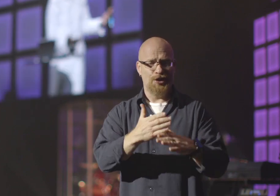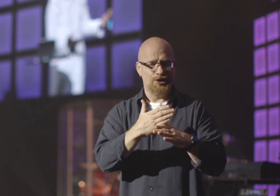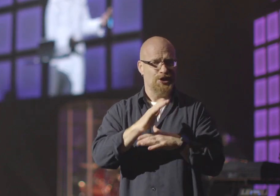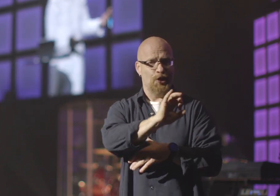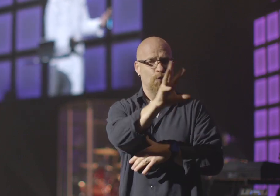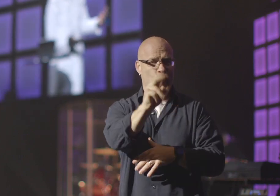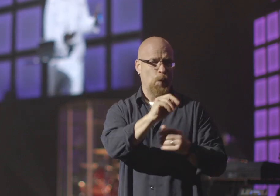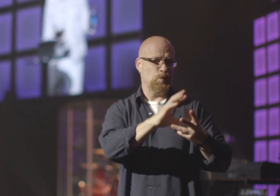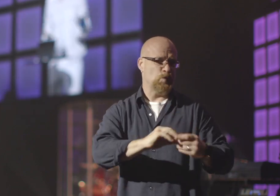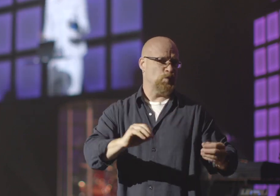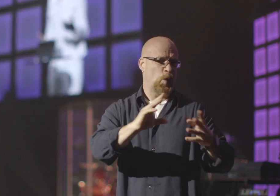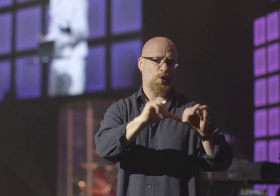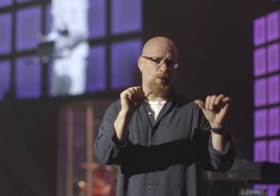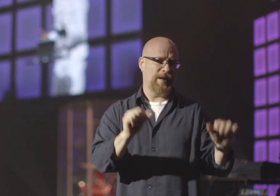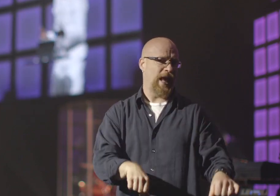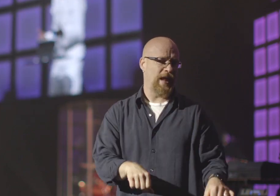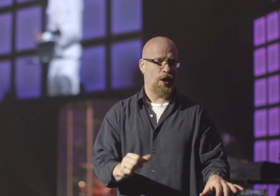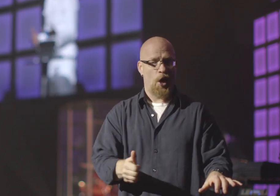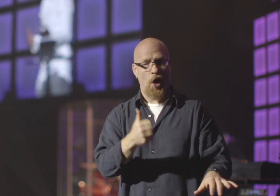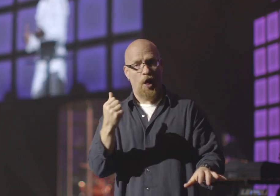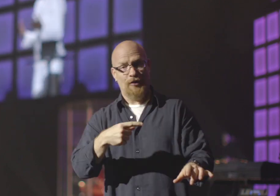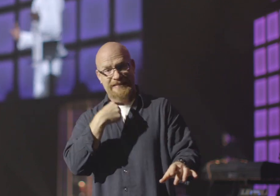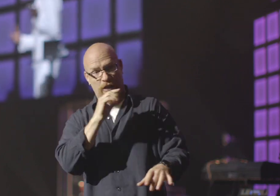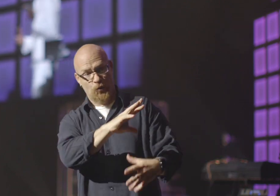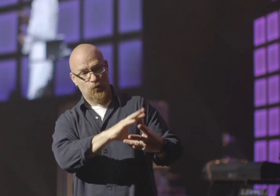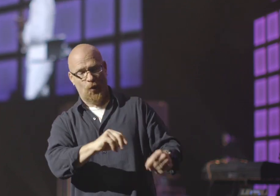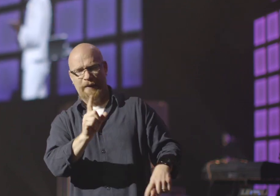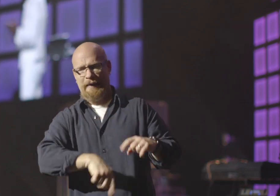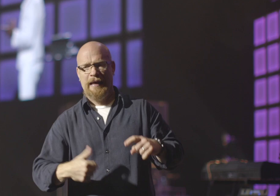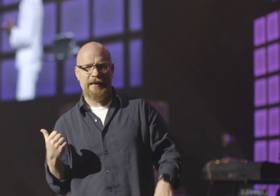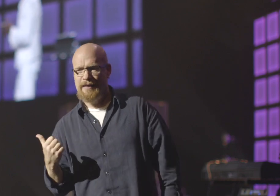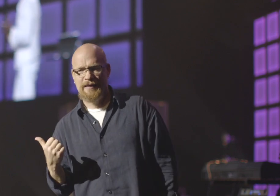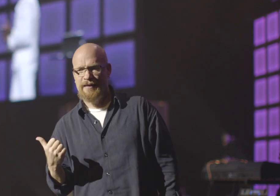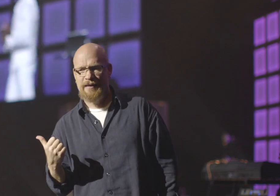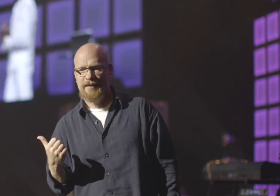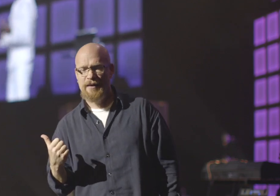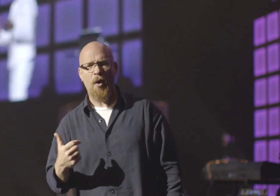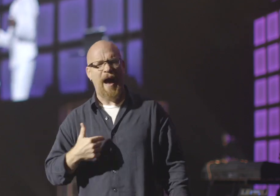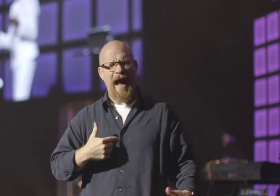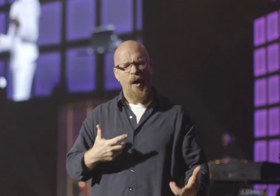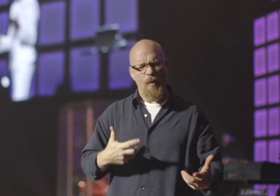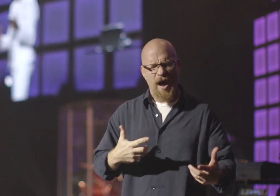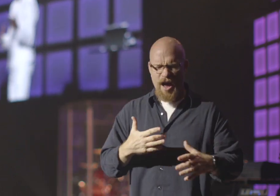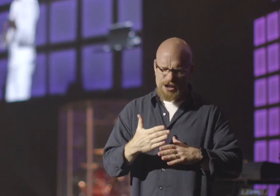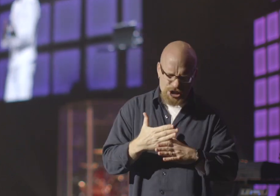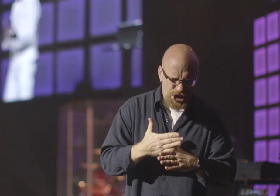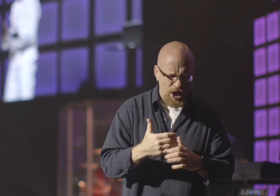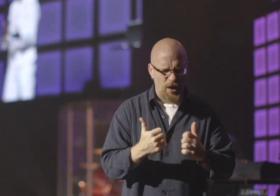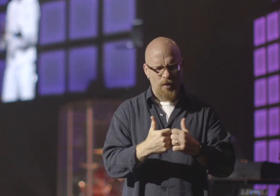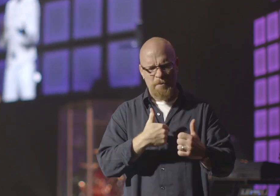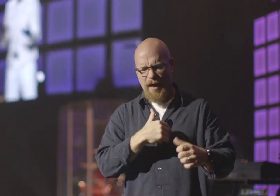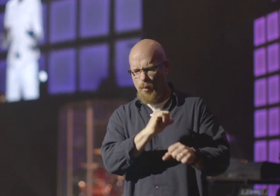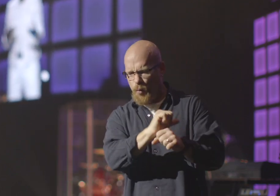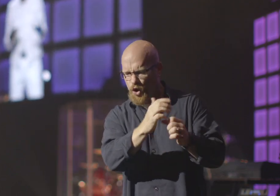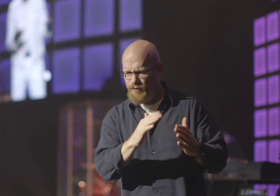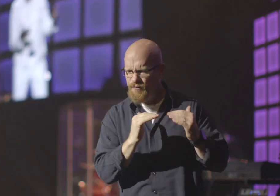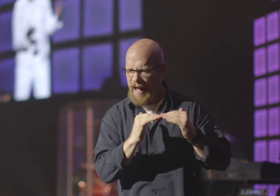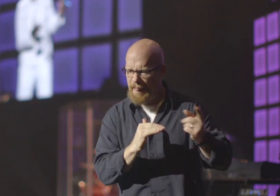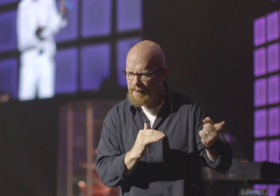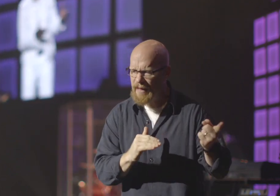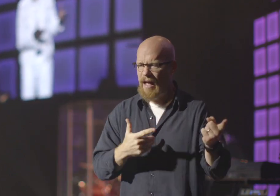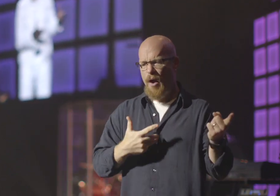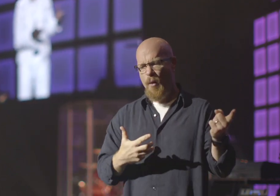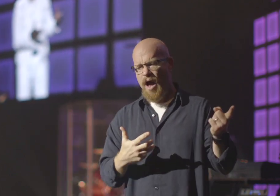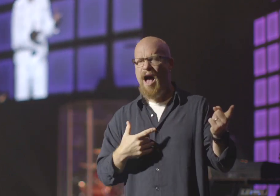you tell it. So it's not about you saying, "Okay, I really want to share my faith with this individual that I've been working with for years. I think I'll